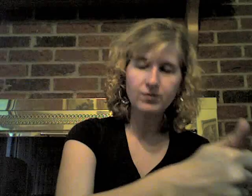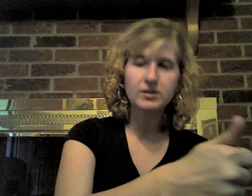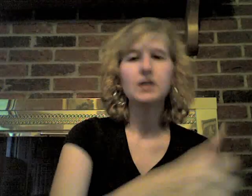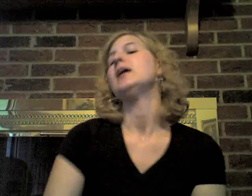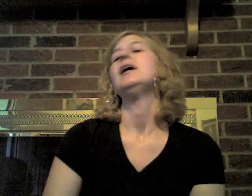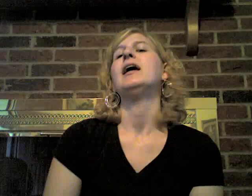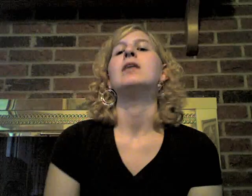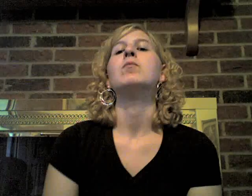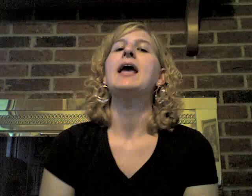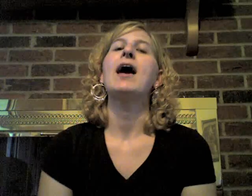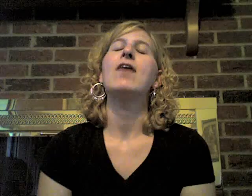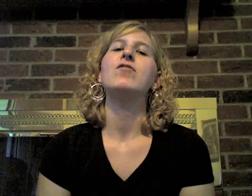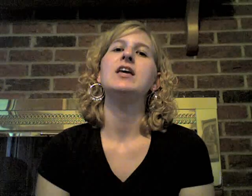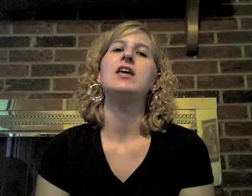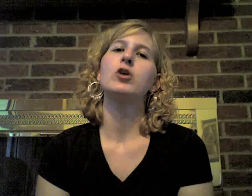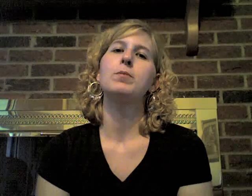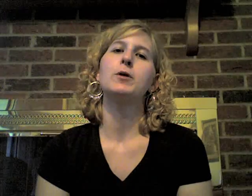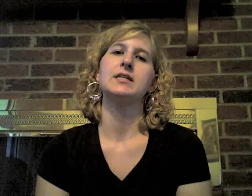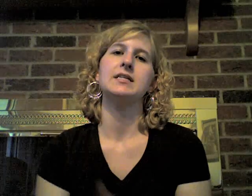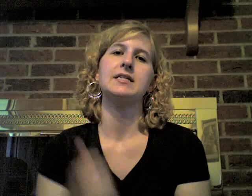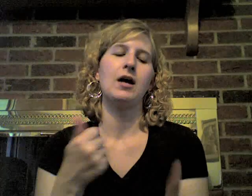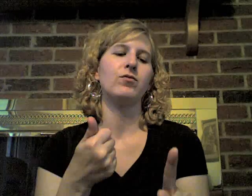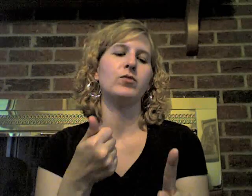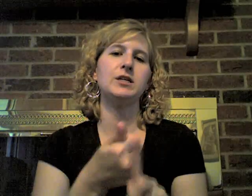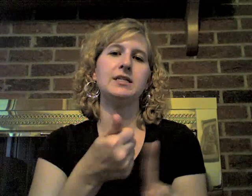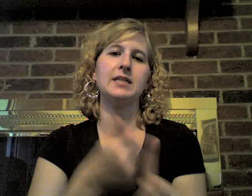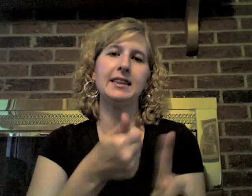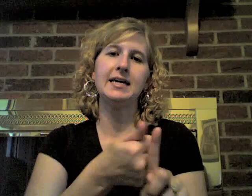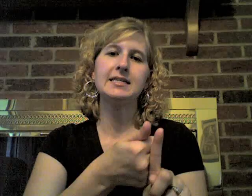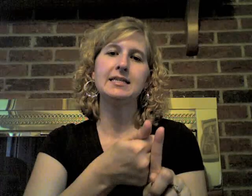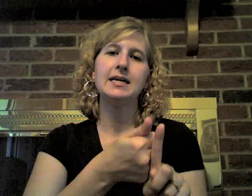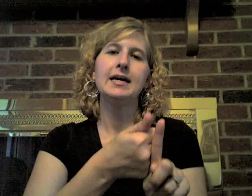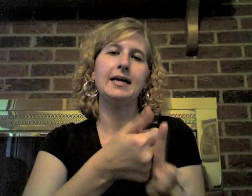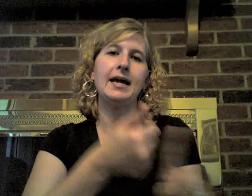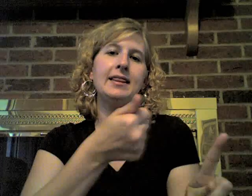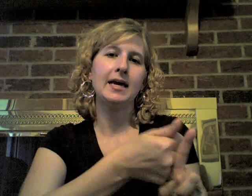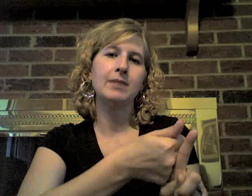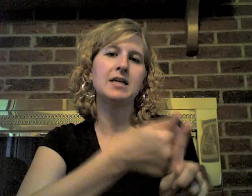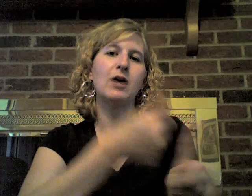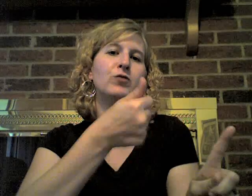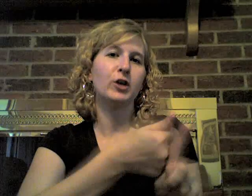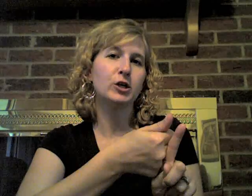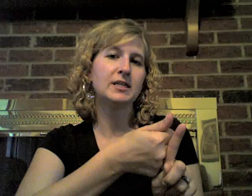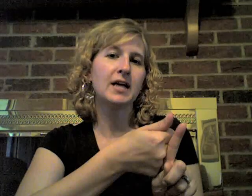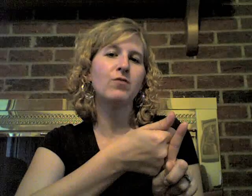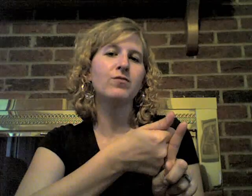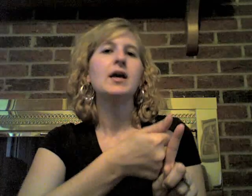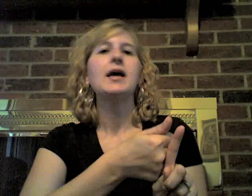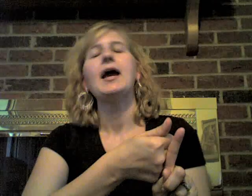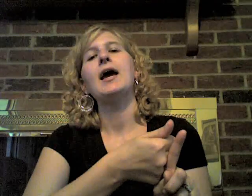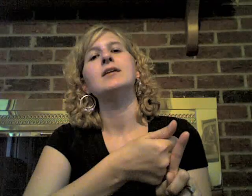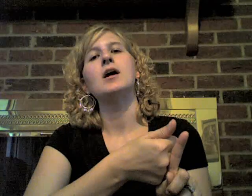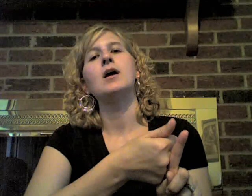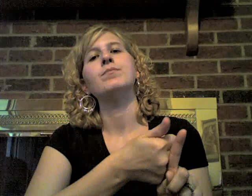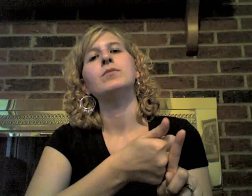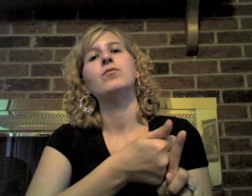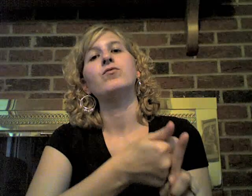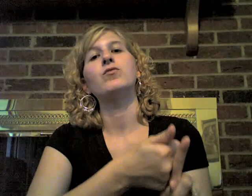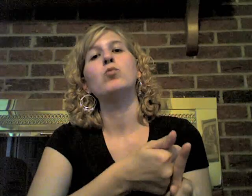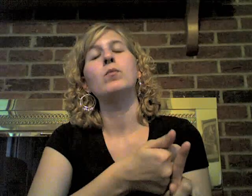yourselves. And then we have the third person self, which is like this, again, the himself or the herself. And when